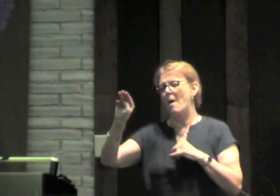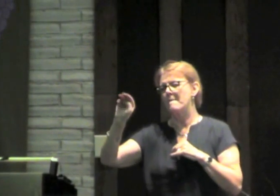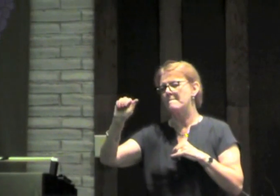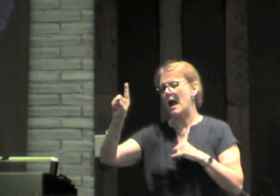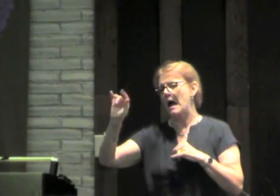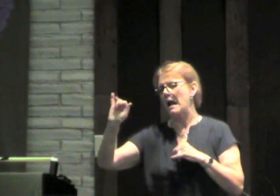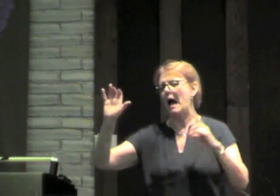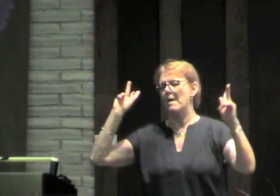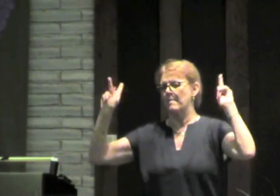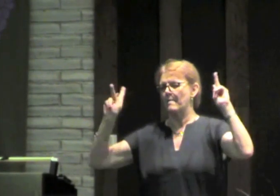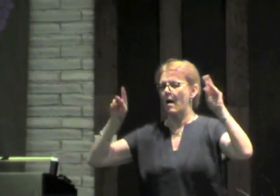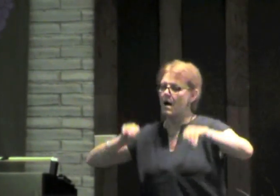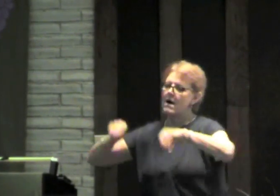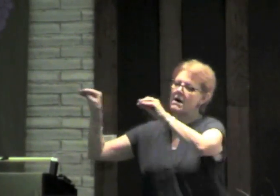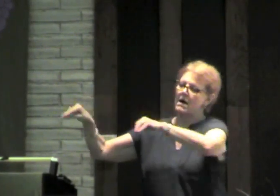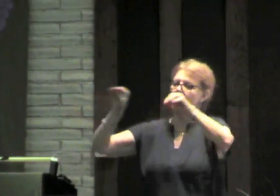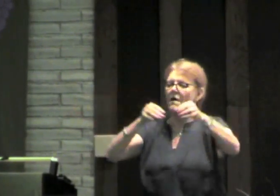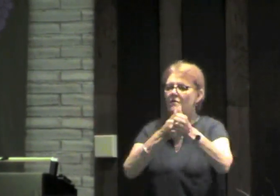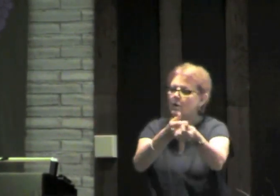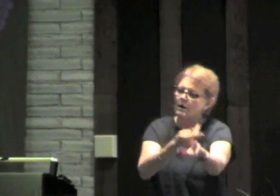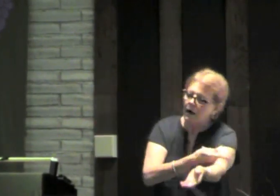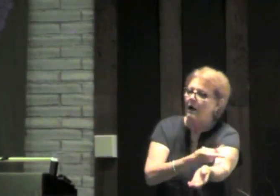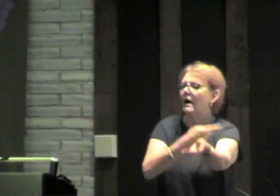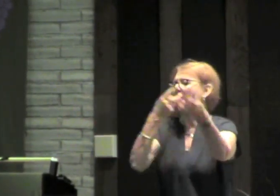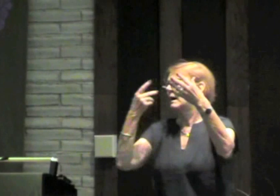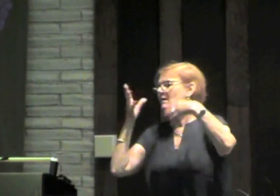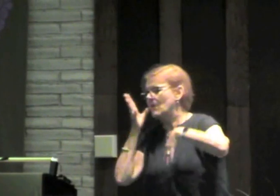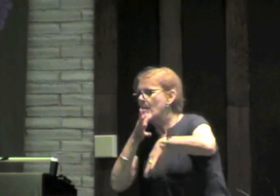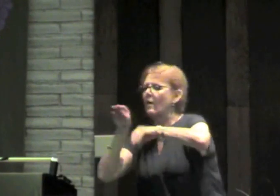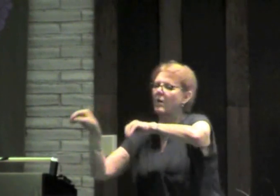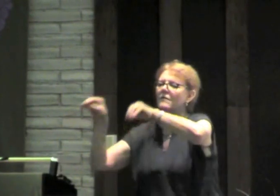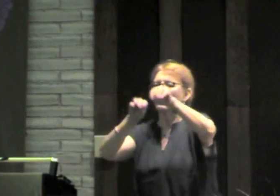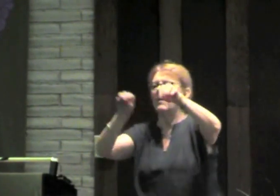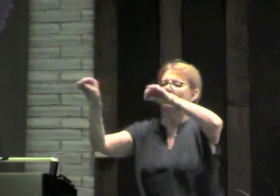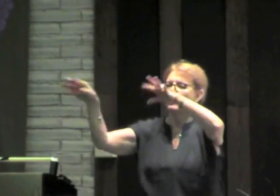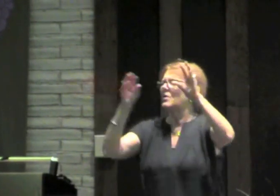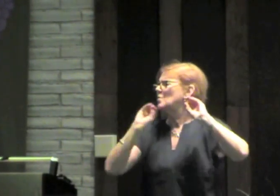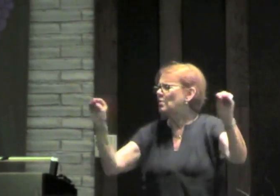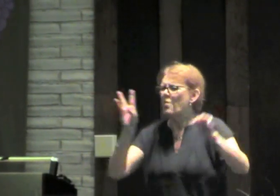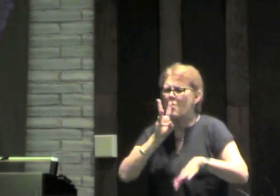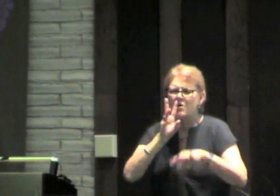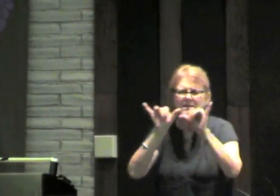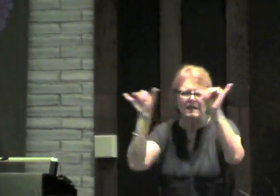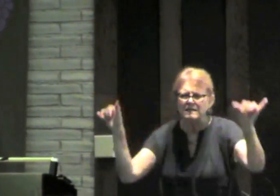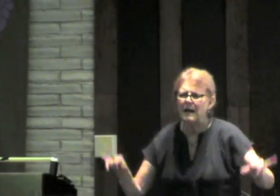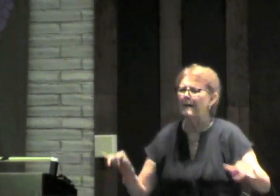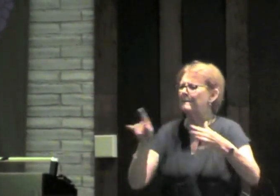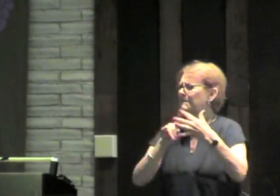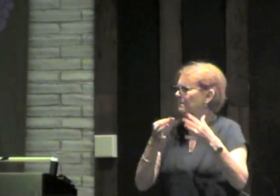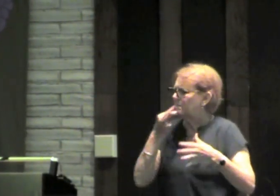in refugees camp, kind of like refugee camps. They're nomadic people, of course, so they don't have any